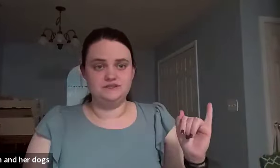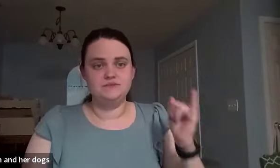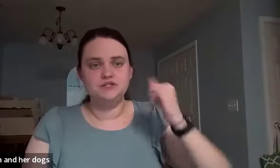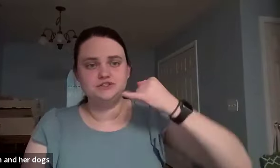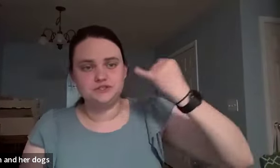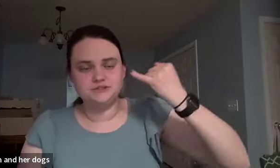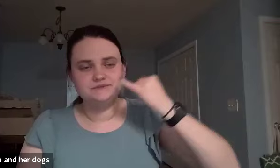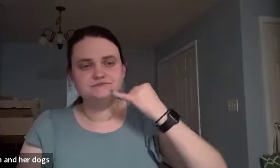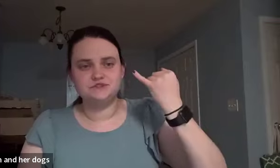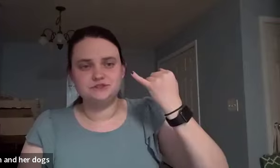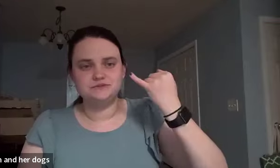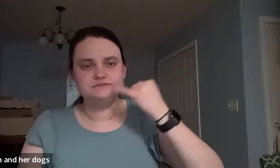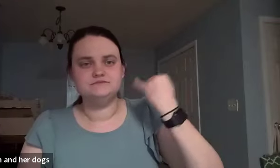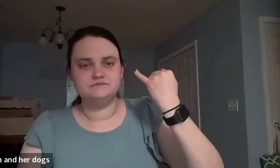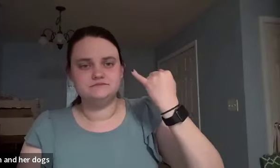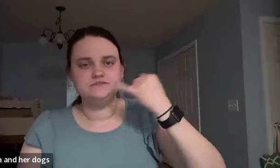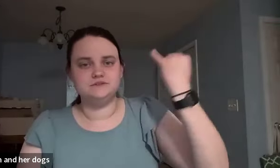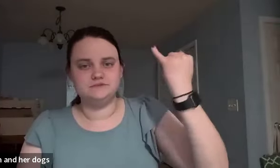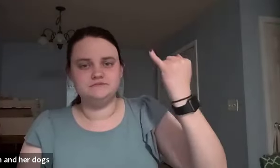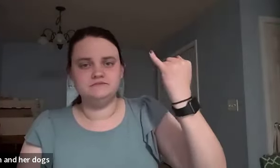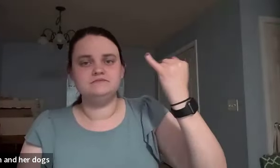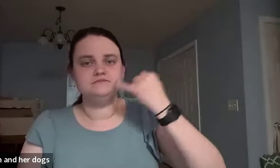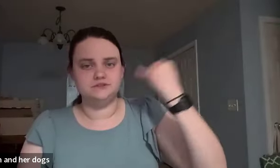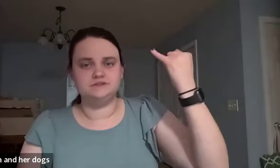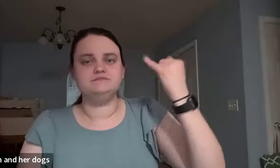juice, juice, juice, juice, juice.